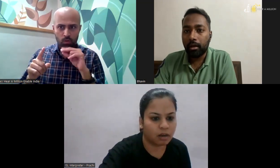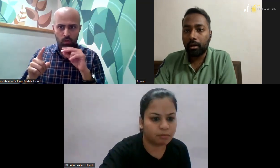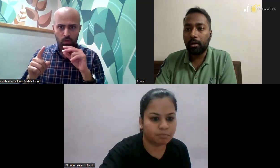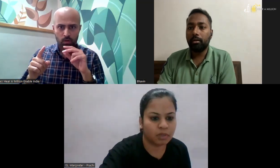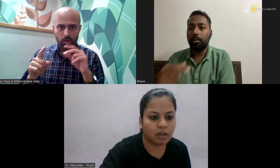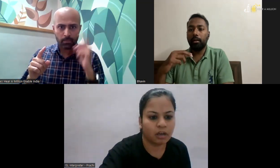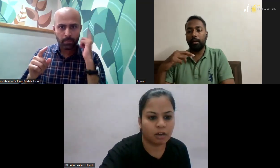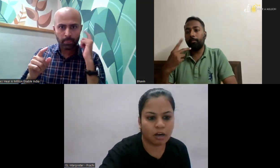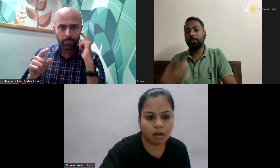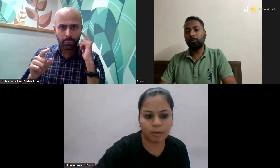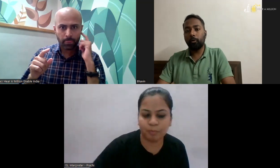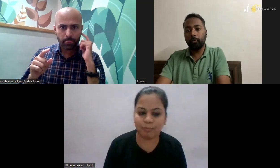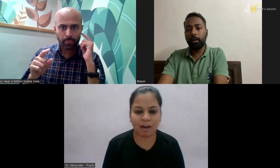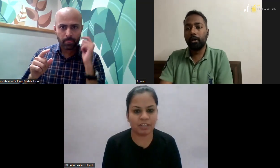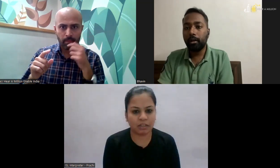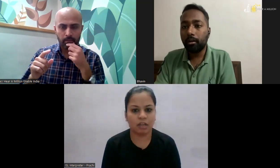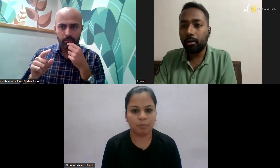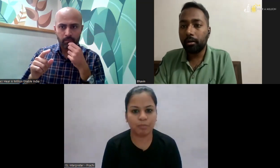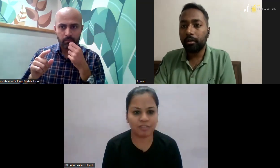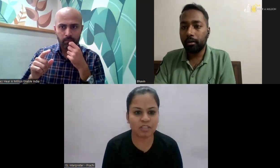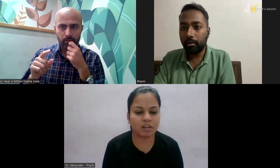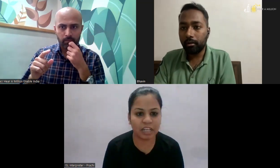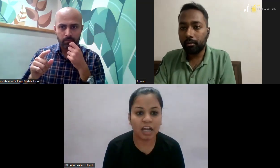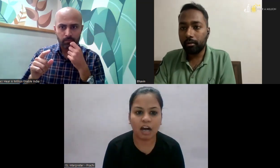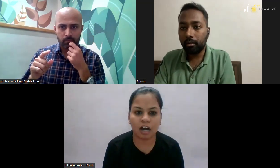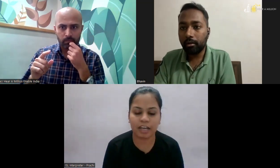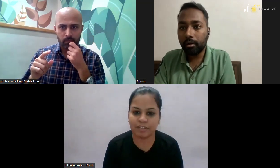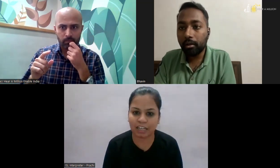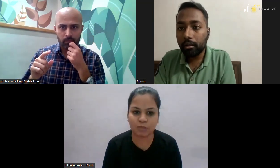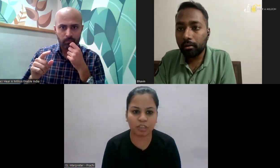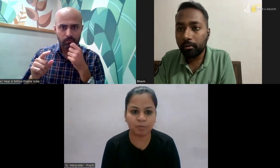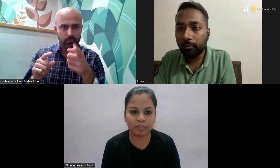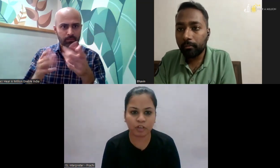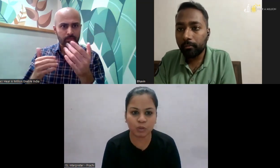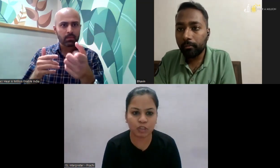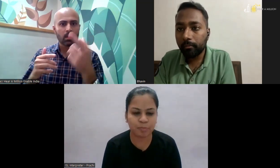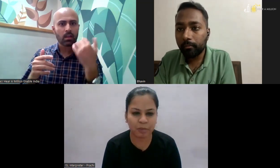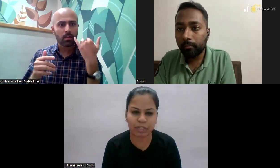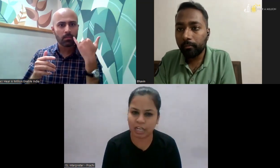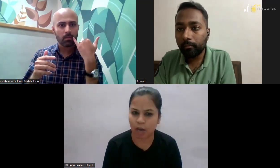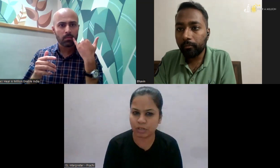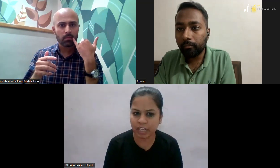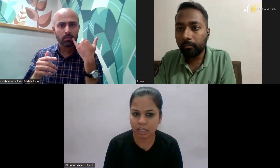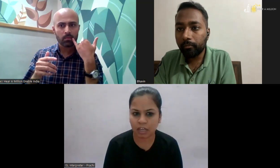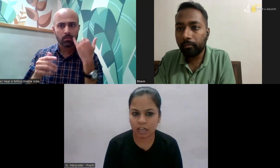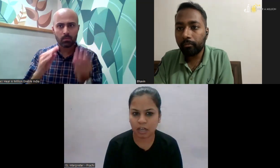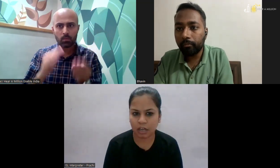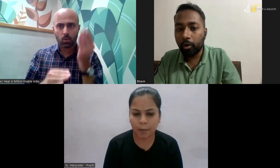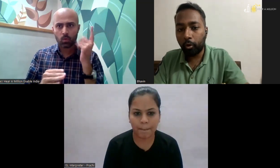right, it depends on. Pavan, sorry, if that is possible for you to speak bit